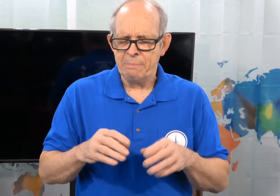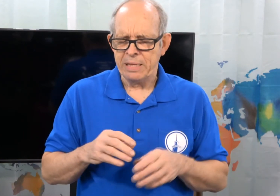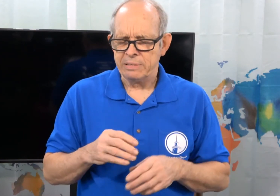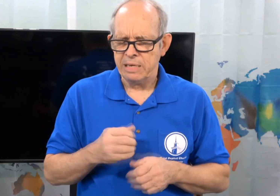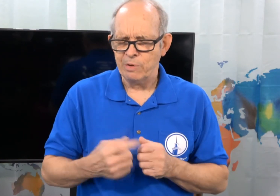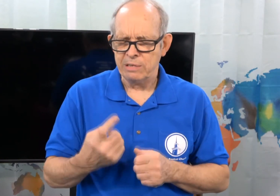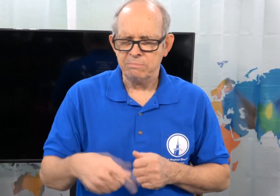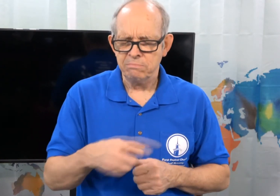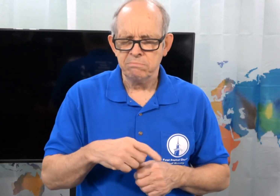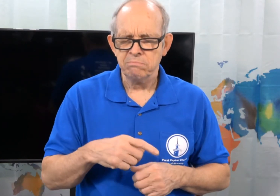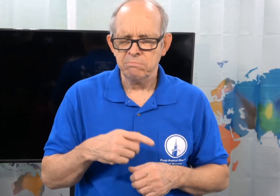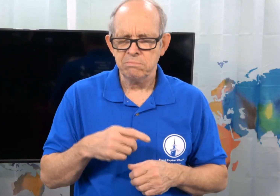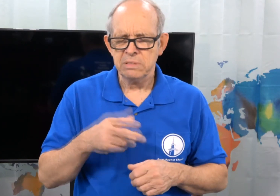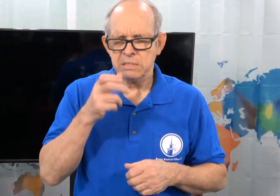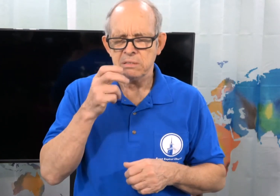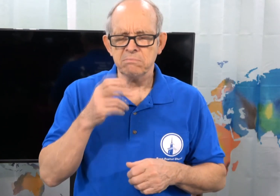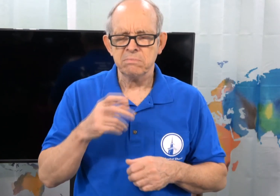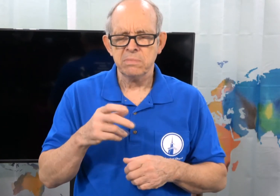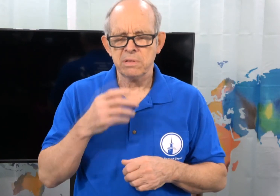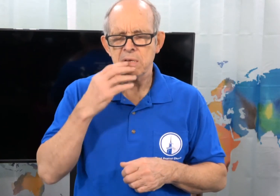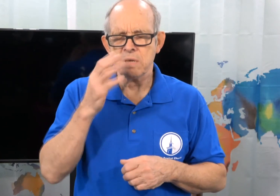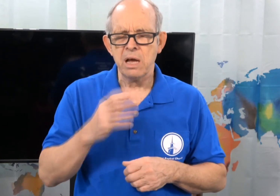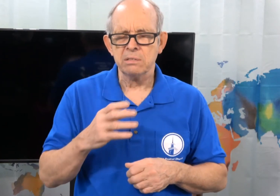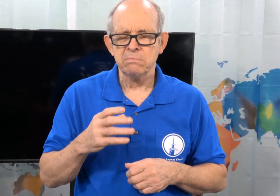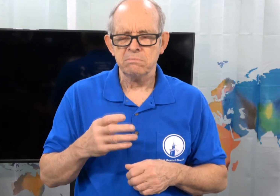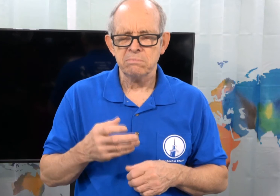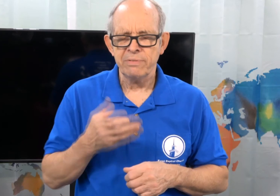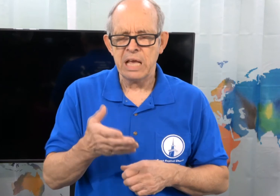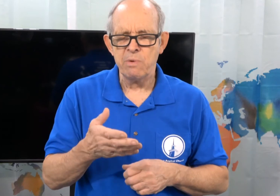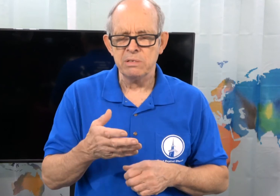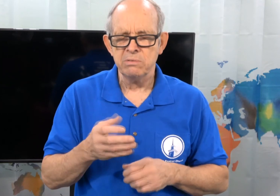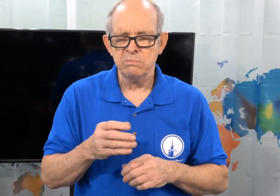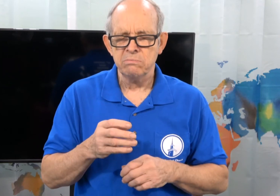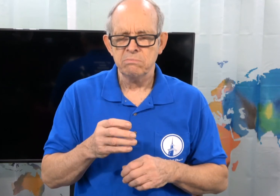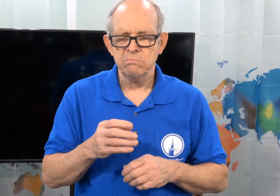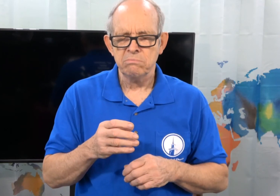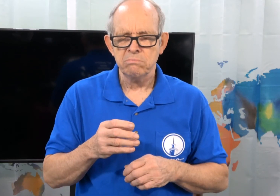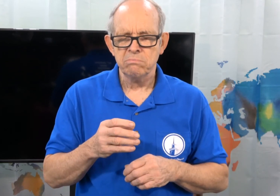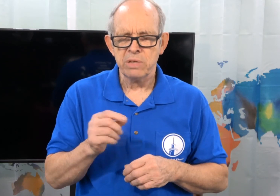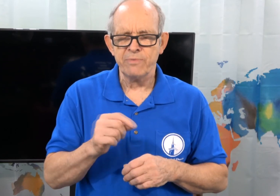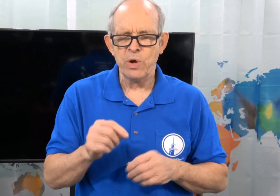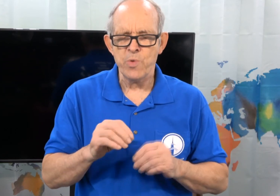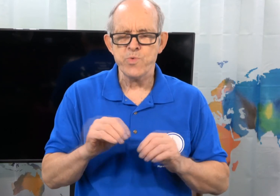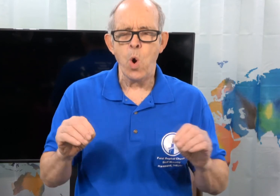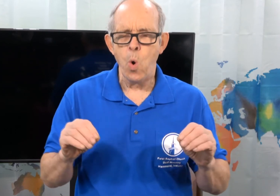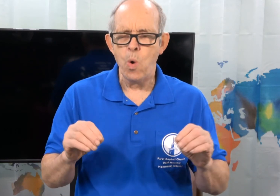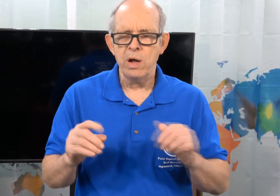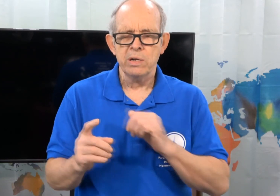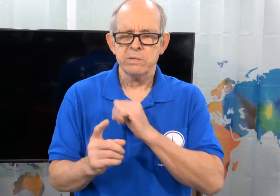Best around Mr. Thank God that we never know that